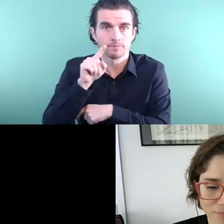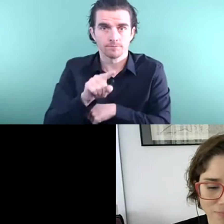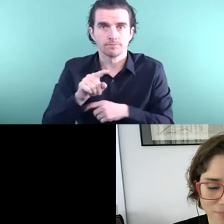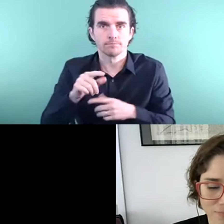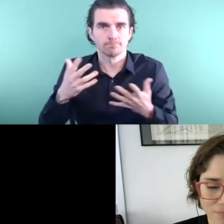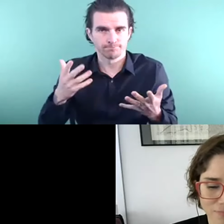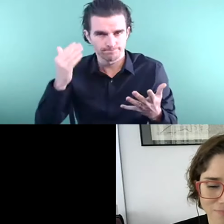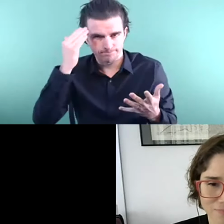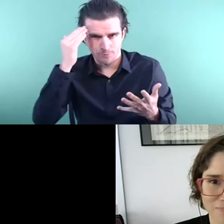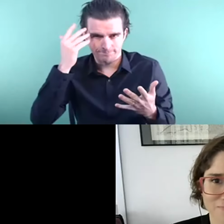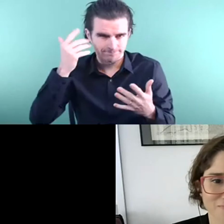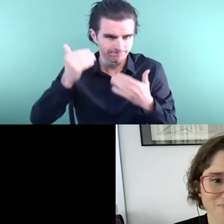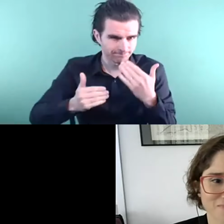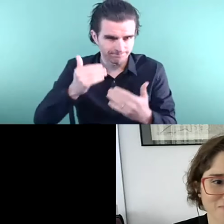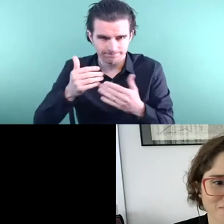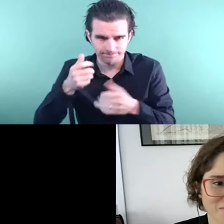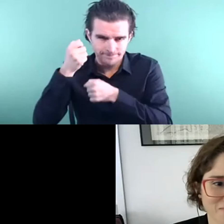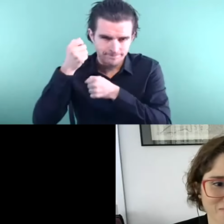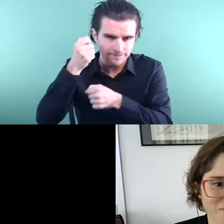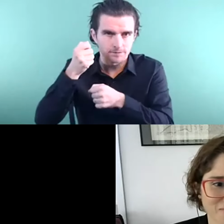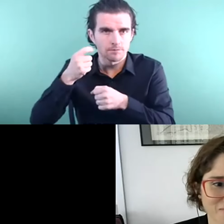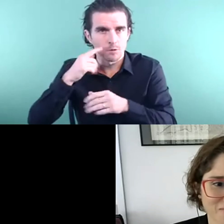So I'll pass directly over to Catalina.